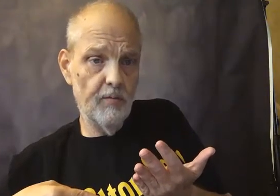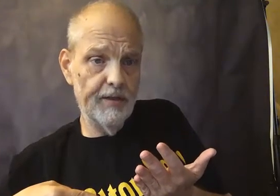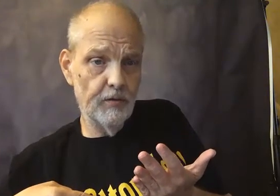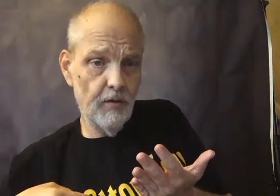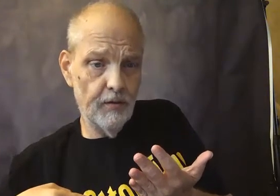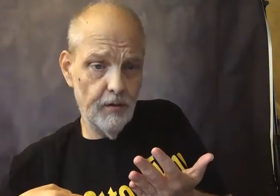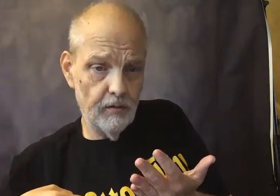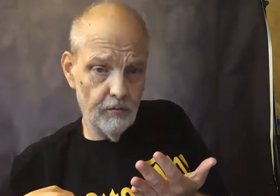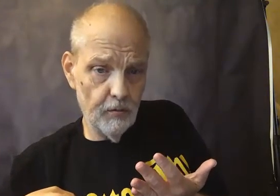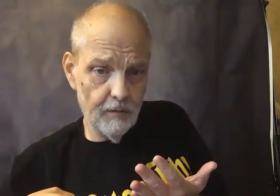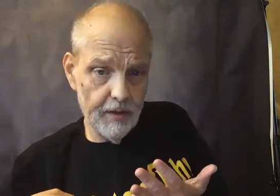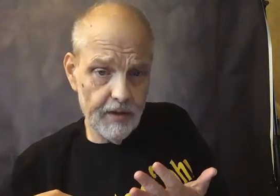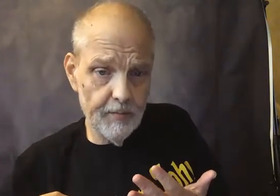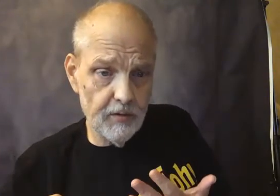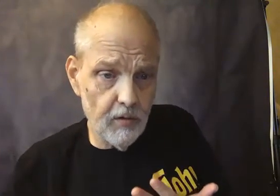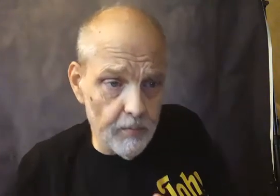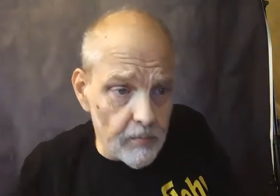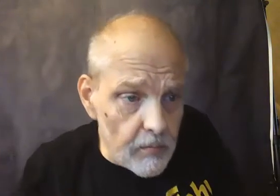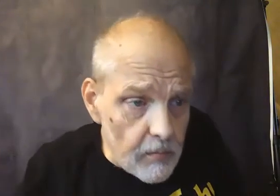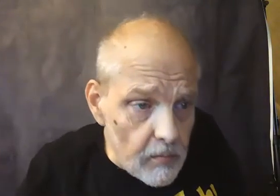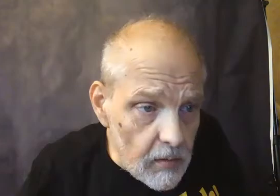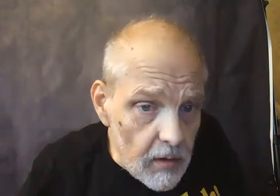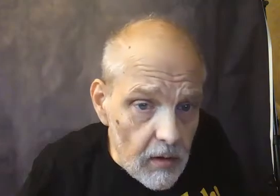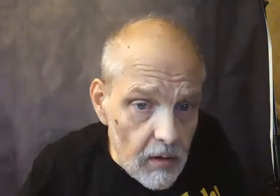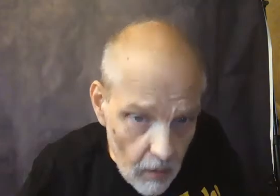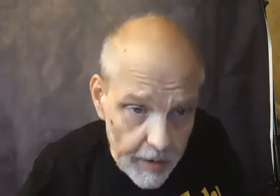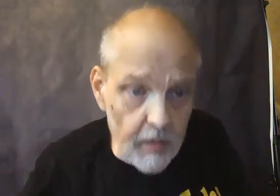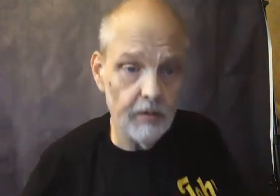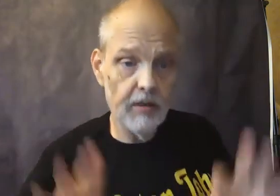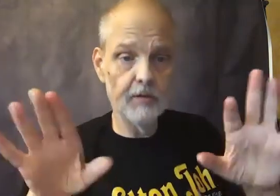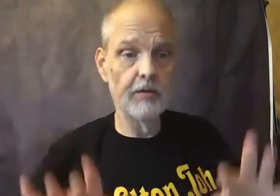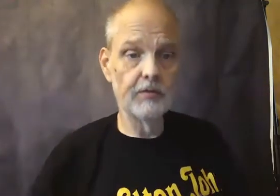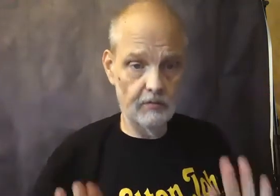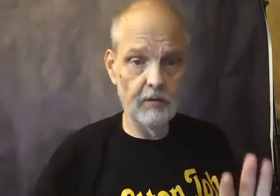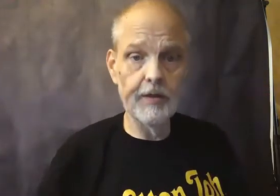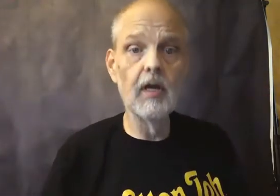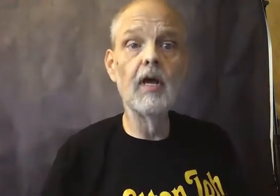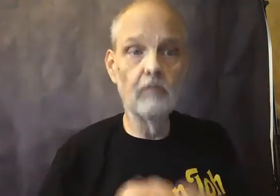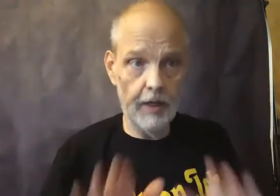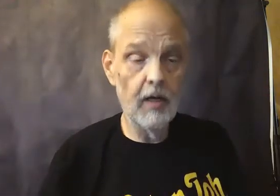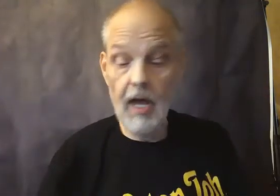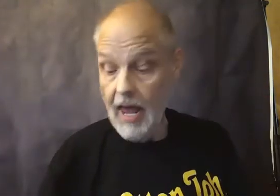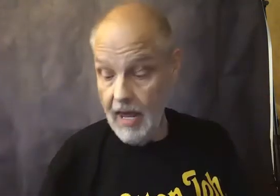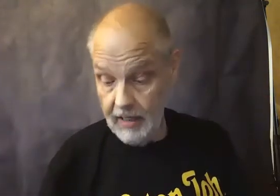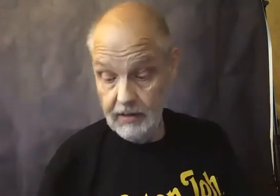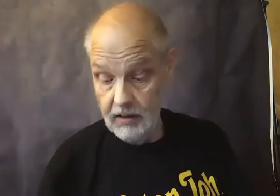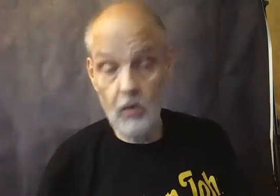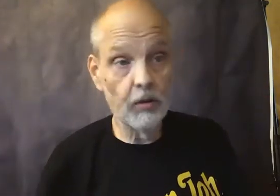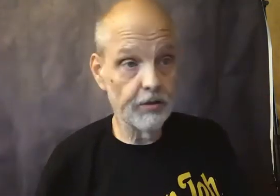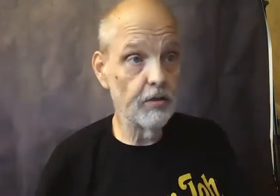Everybody do it so I know you're doing it right, because I'm not sure I'm. Okay, good. It's coming across. All right. Right. And what they're showing you